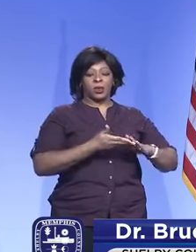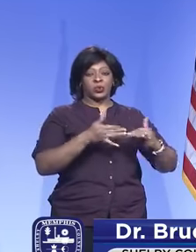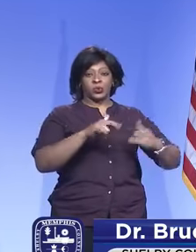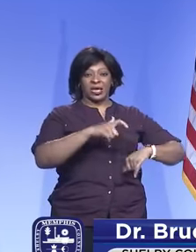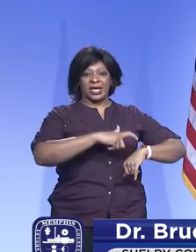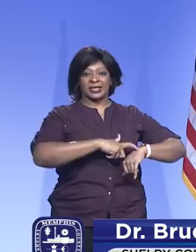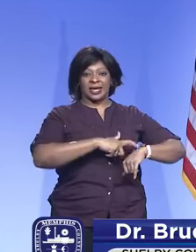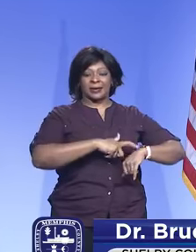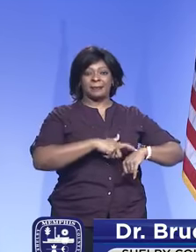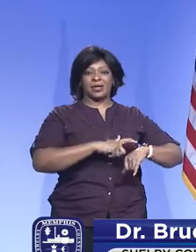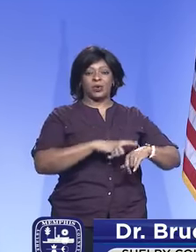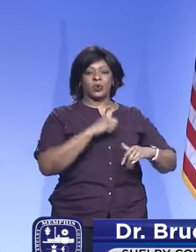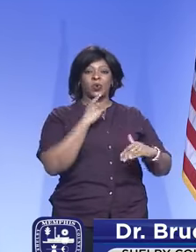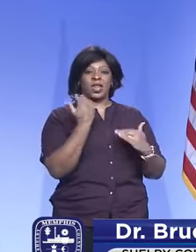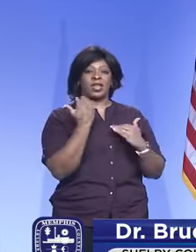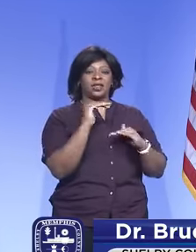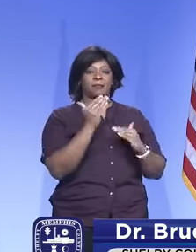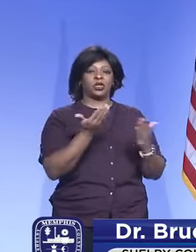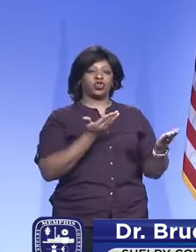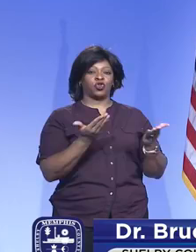time limited service